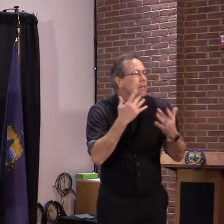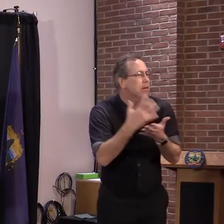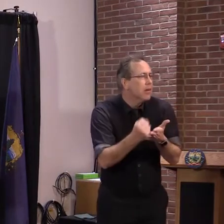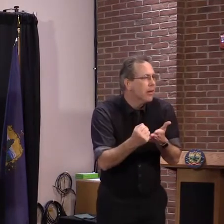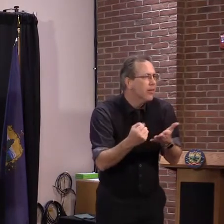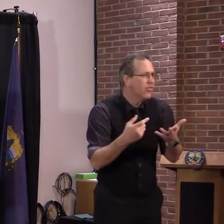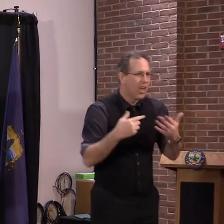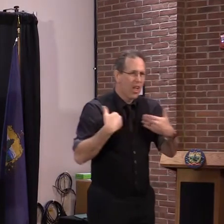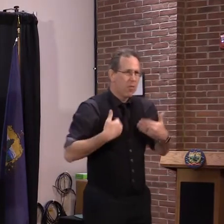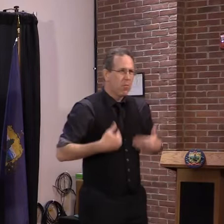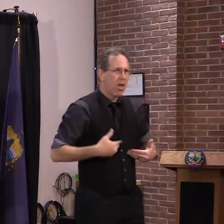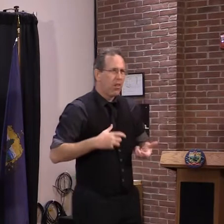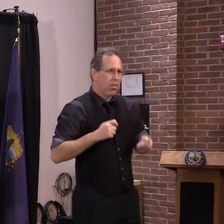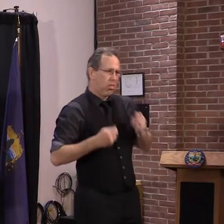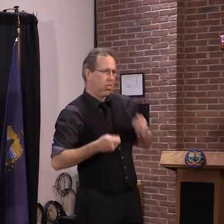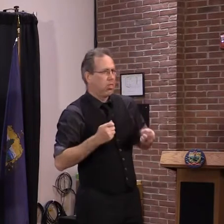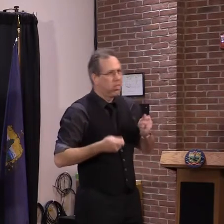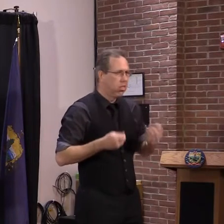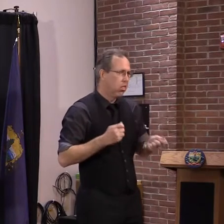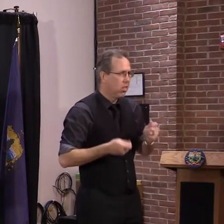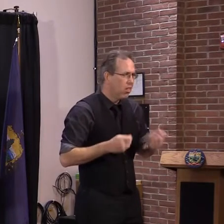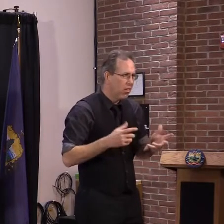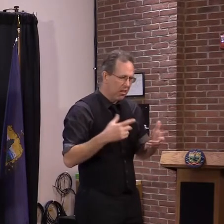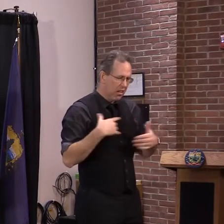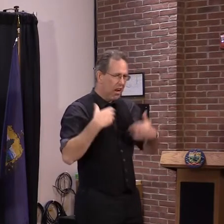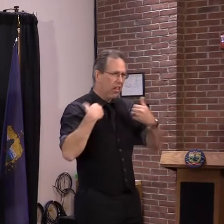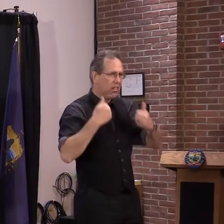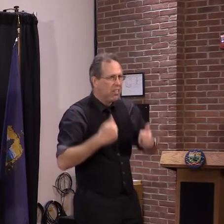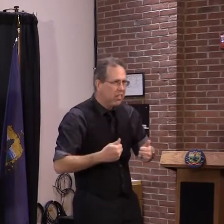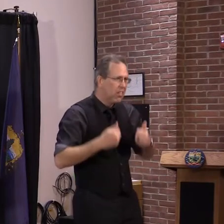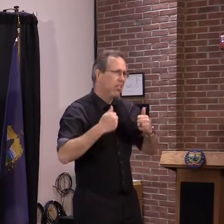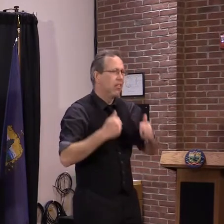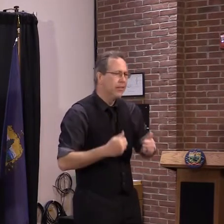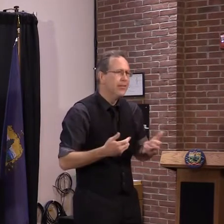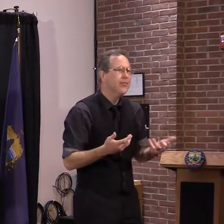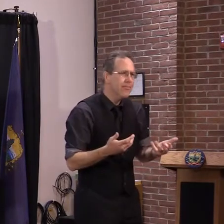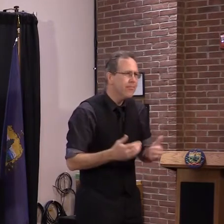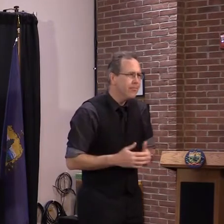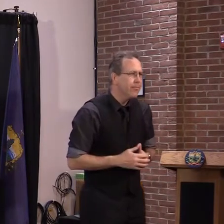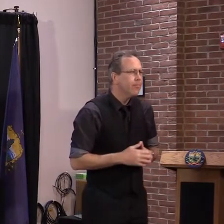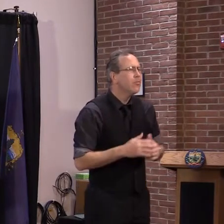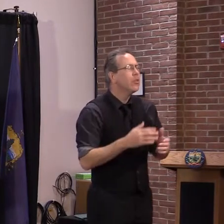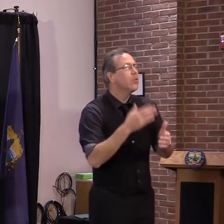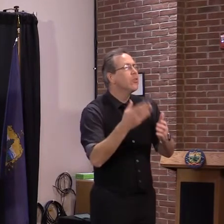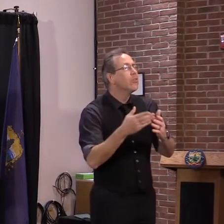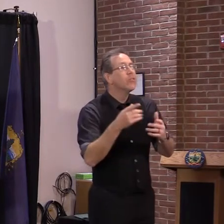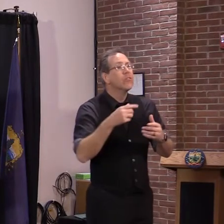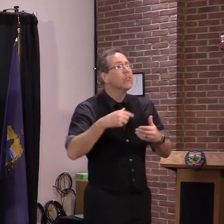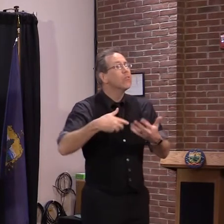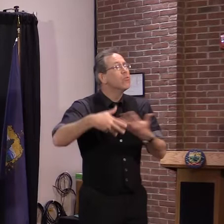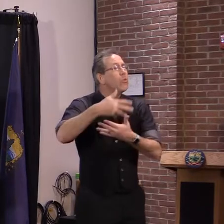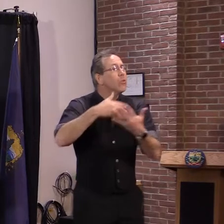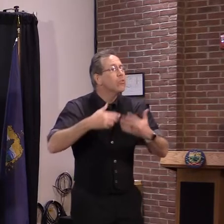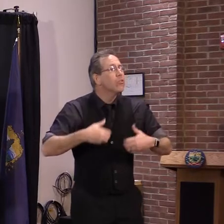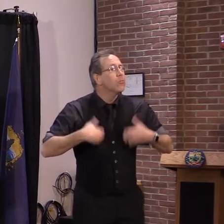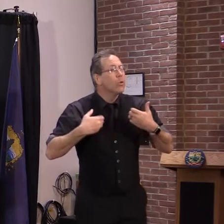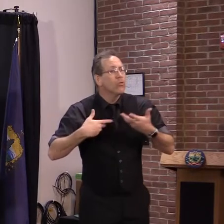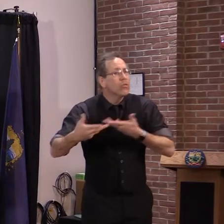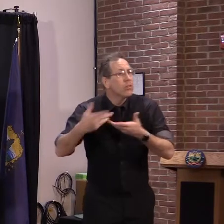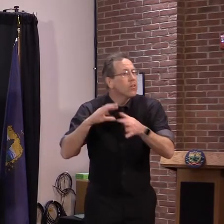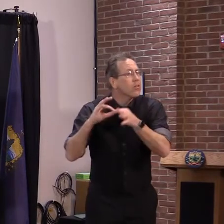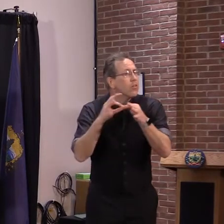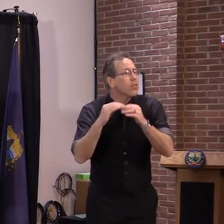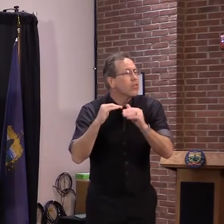are contributing to chronic conditions, or the social and emotional development and well-being of our children